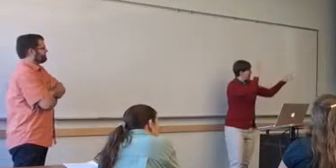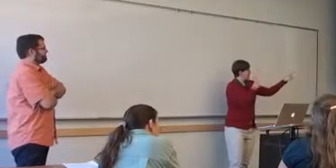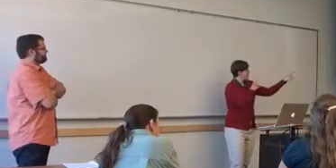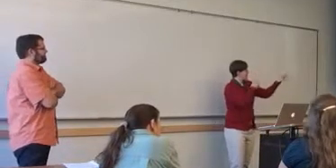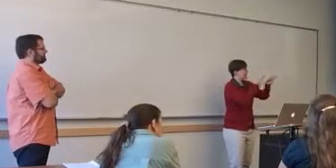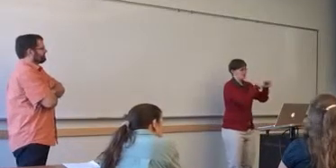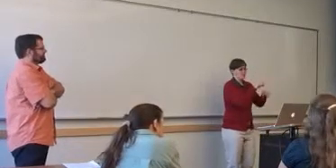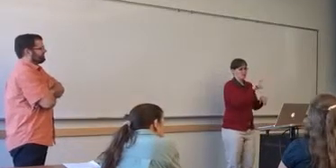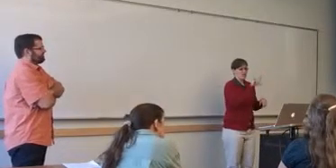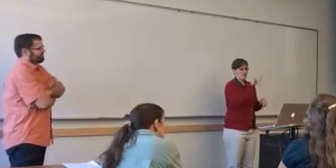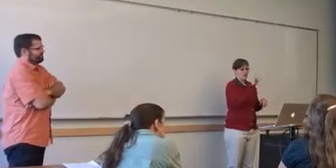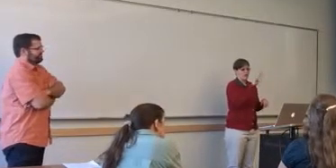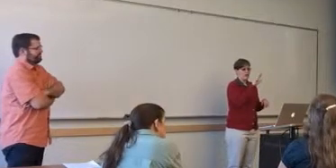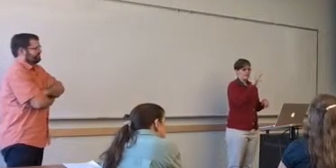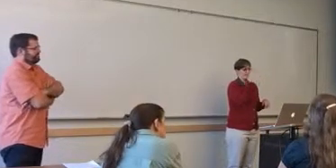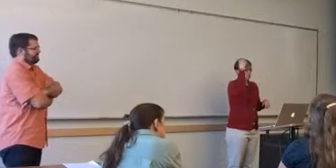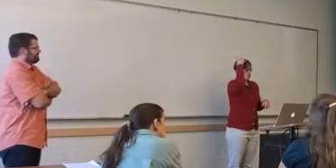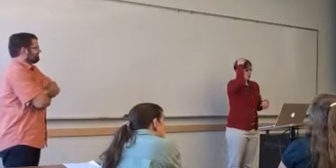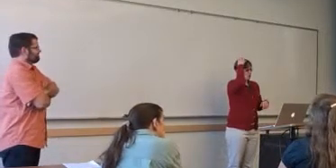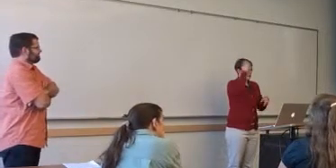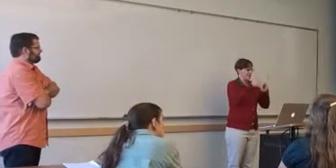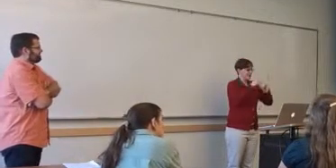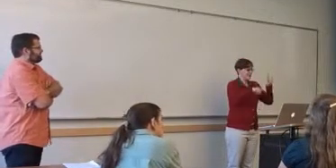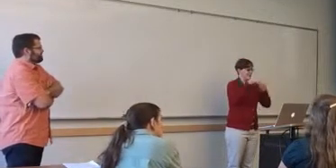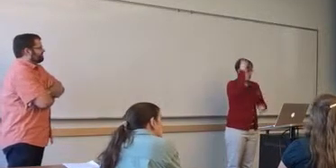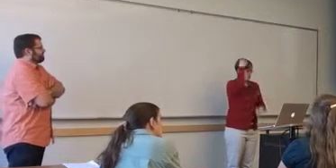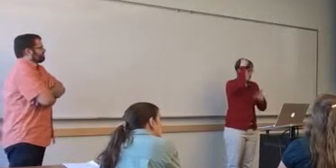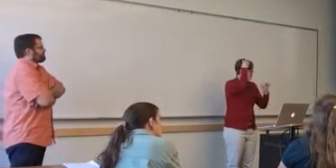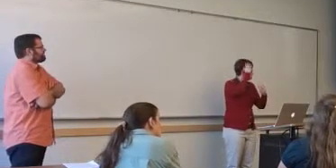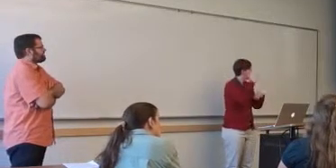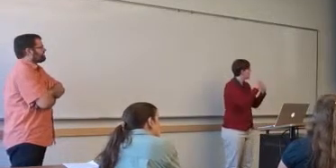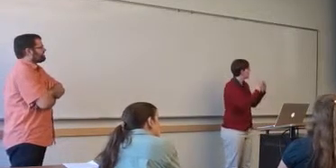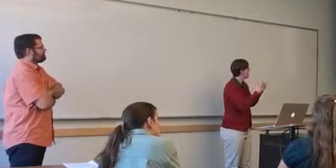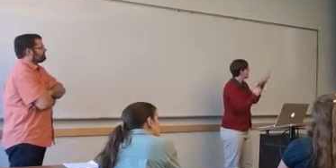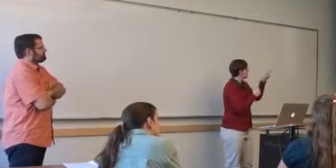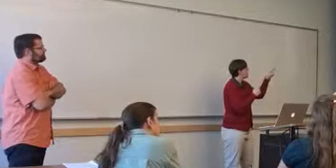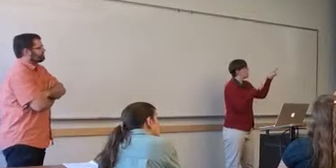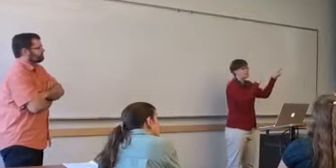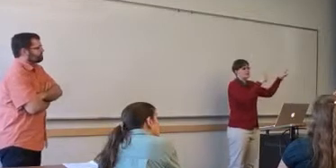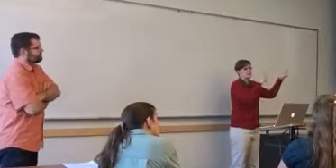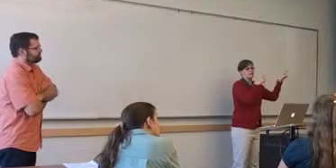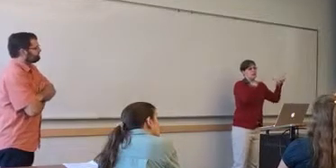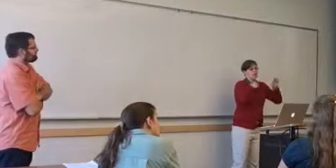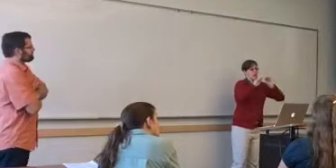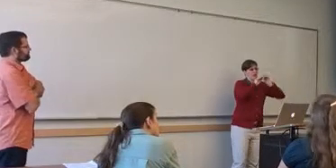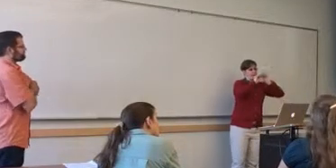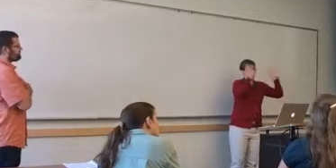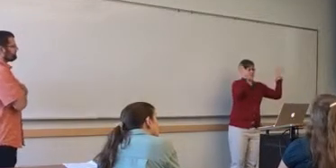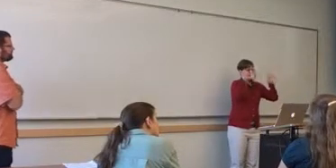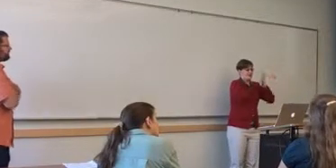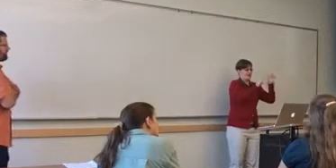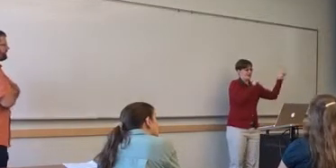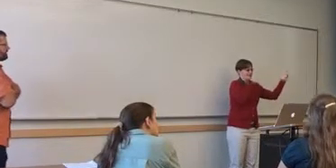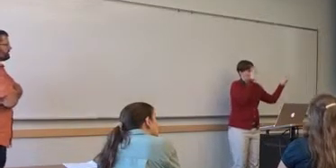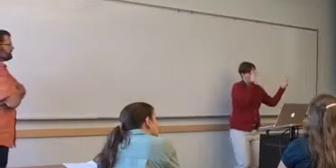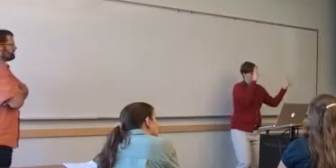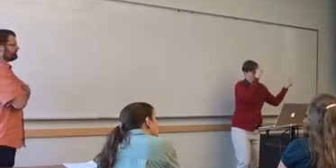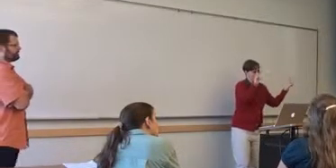So this is another man. His name is Dr. William Stokey. His name sign is a hat on the head. And he